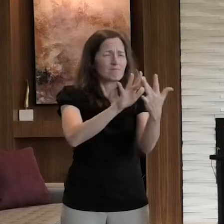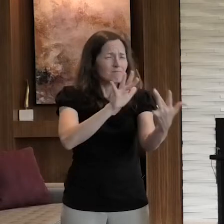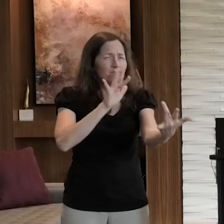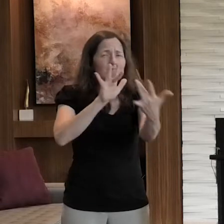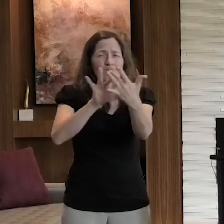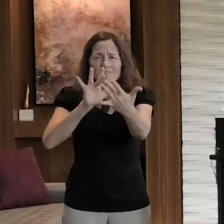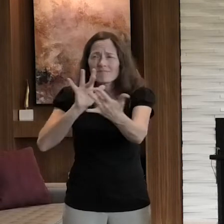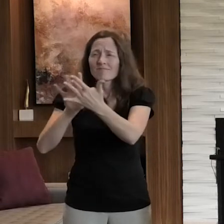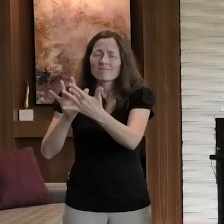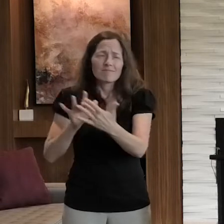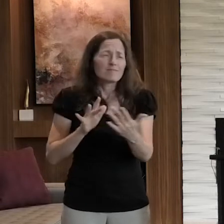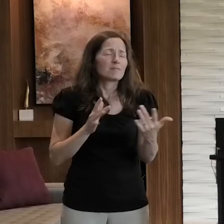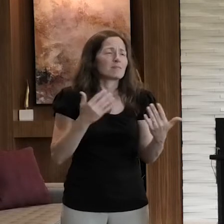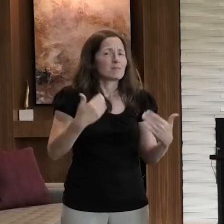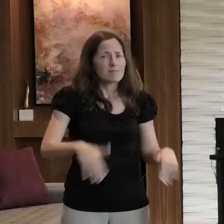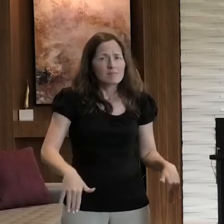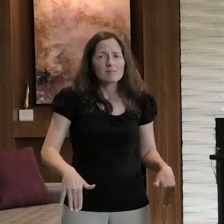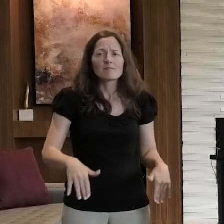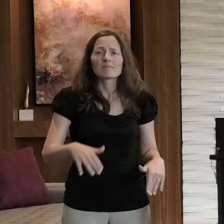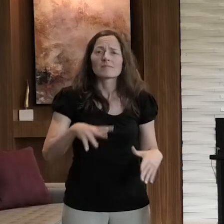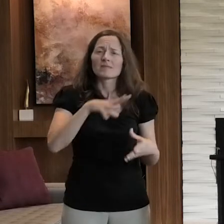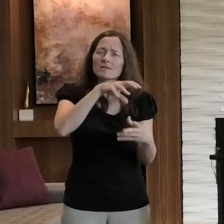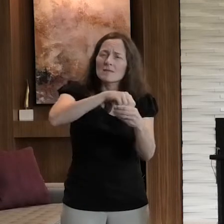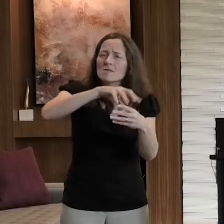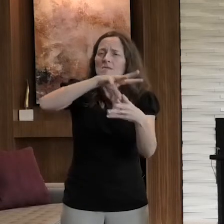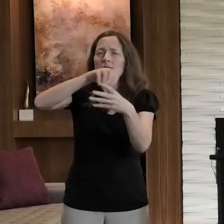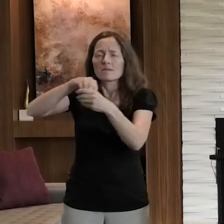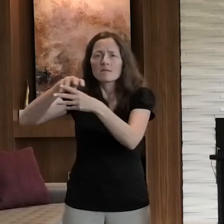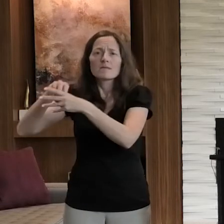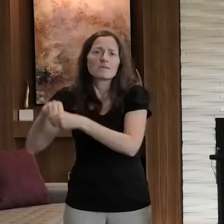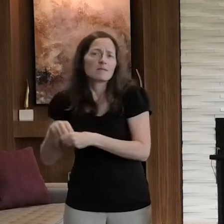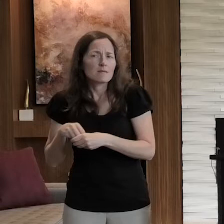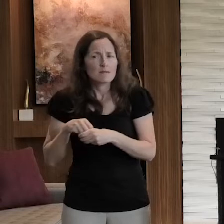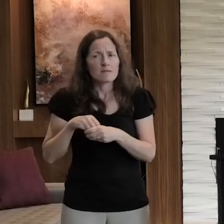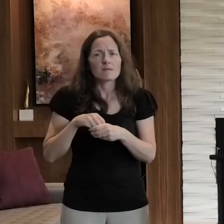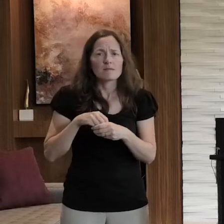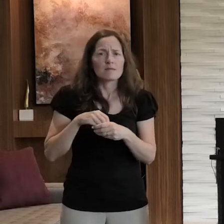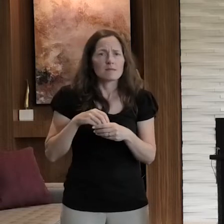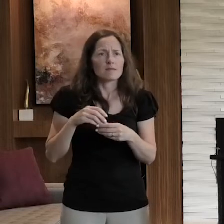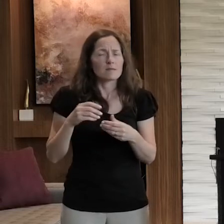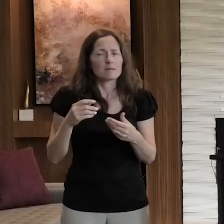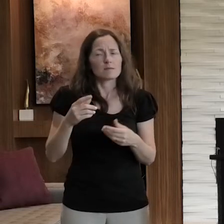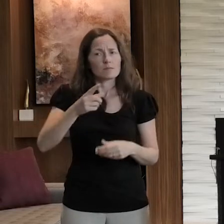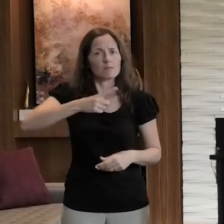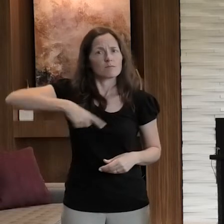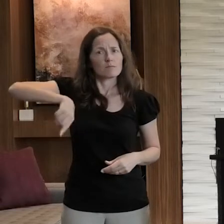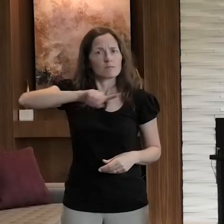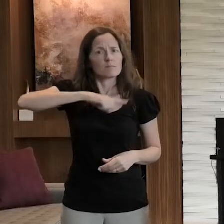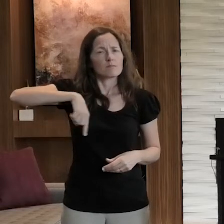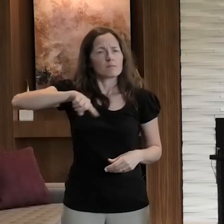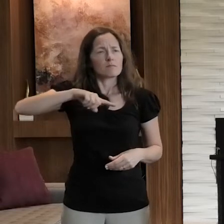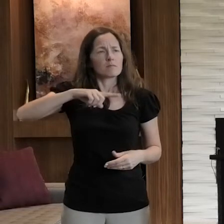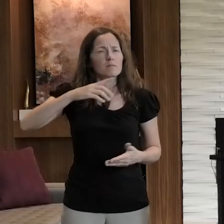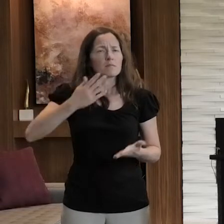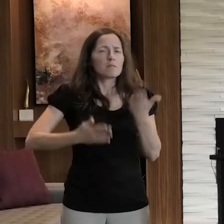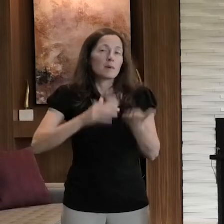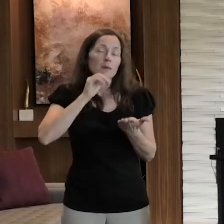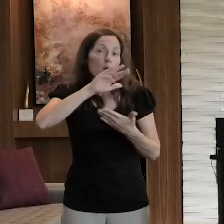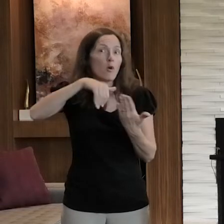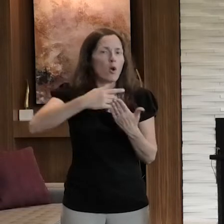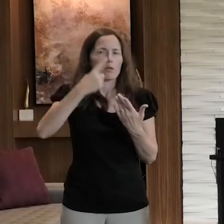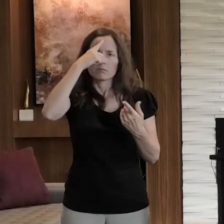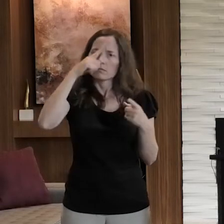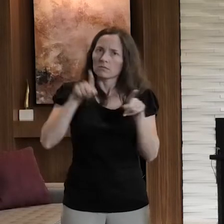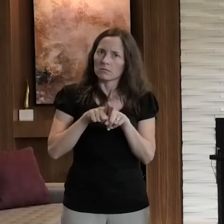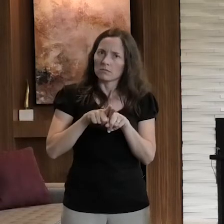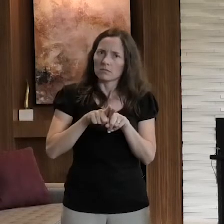different places, different things, and bring us all to a place where we might not completely agree, but we get to get